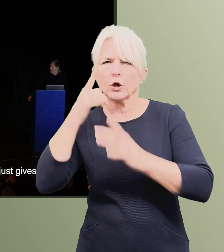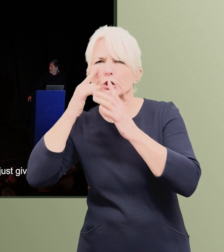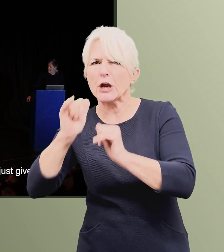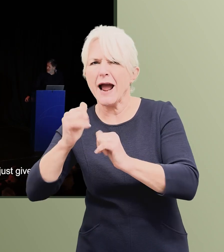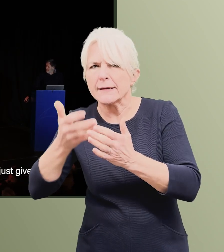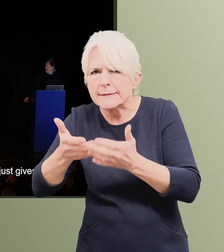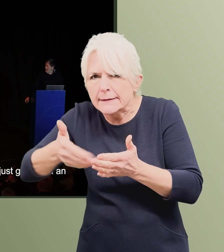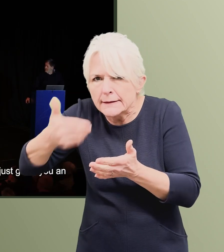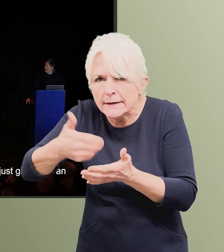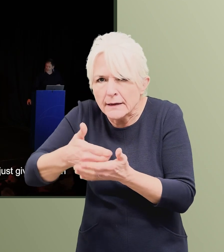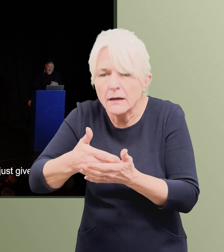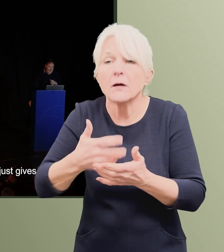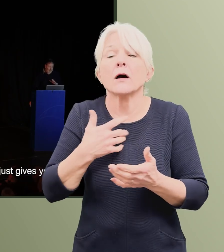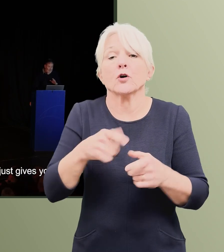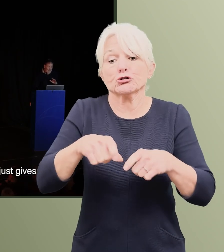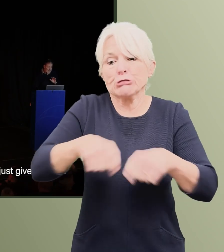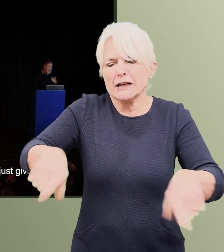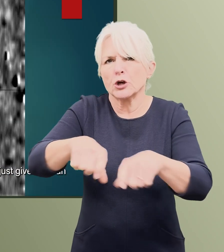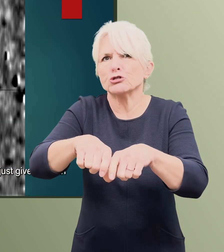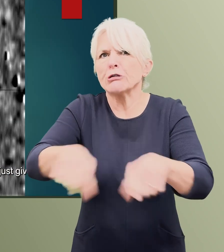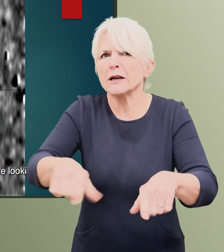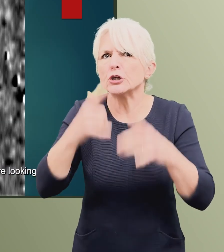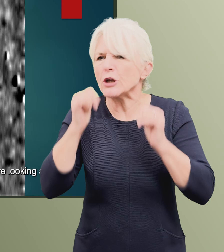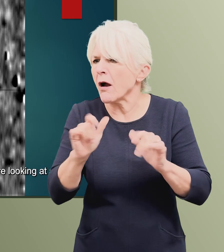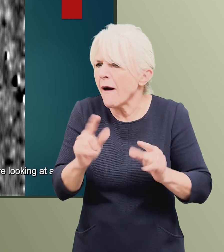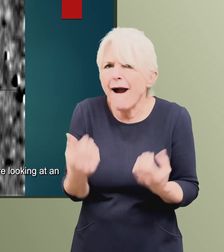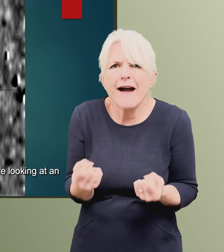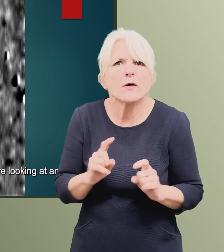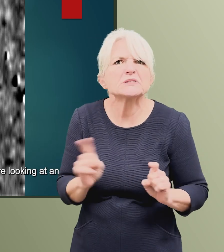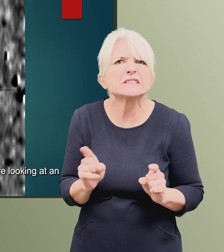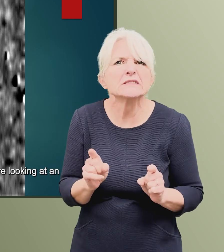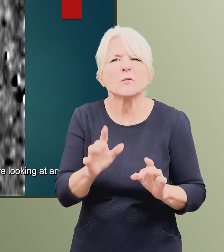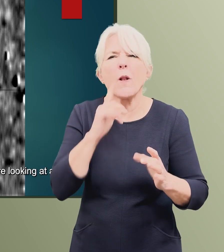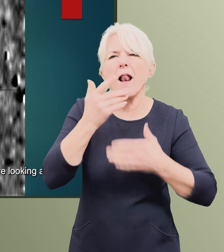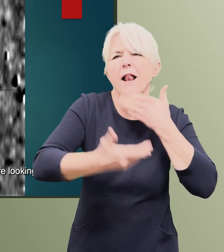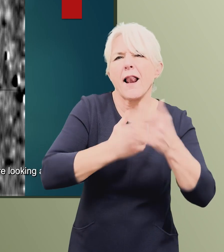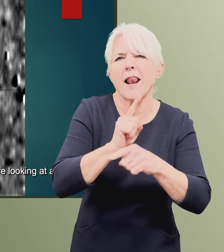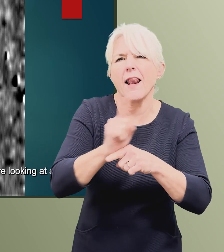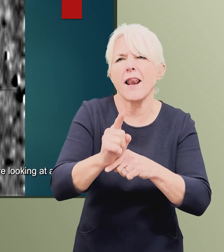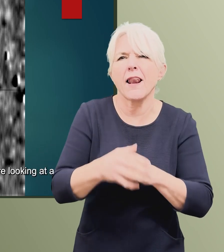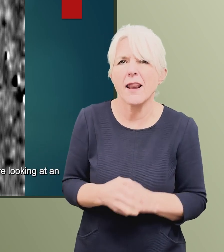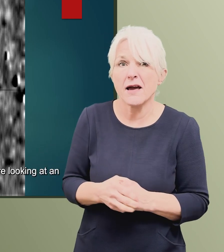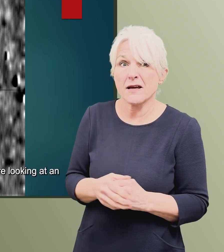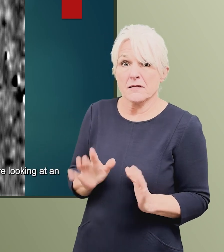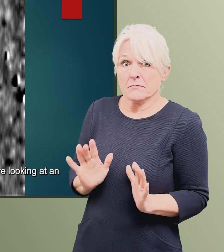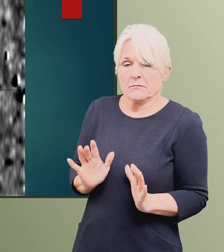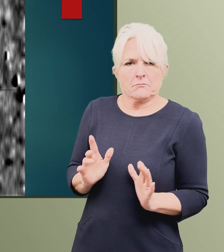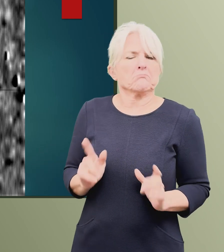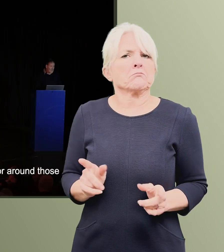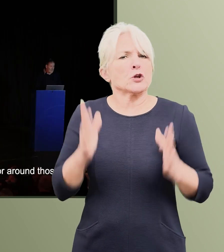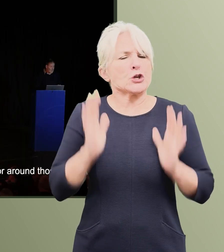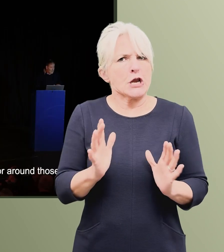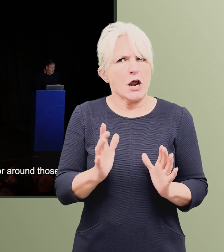to those in a minute. But it just gives you an idea about how we should not take for granted in any shape or form when we're looking at an extant Neolithic